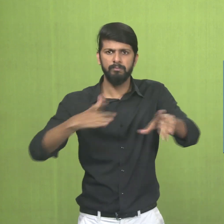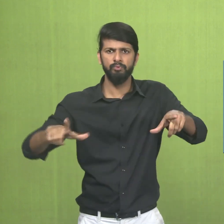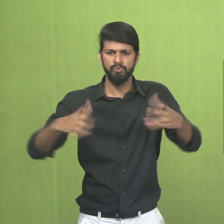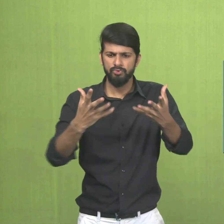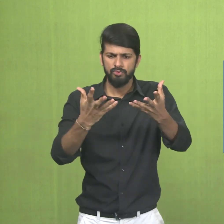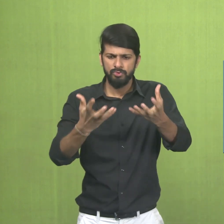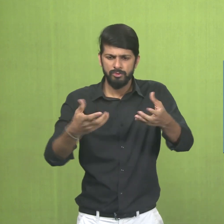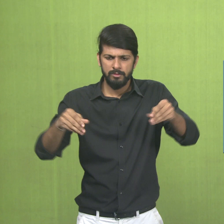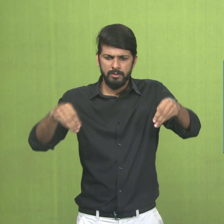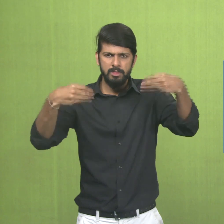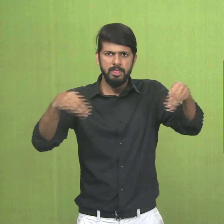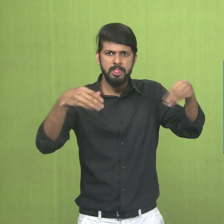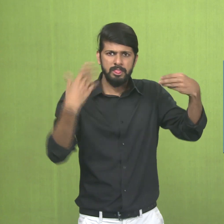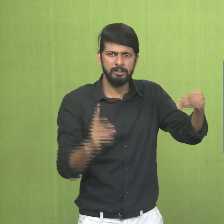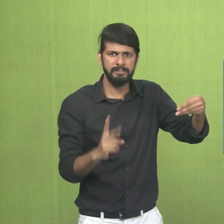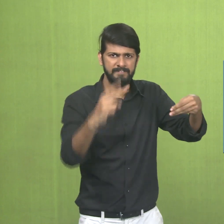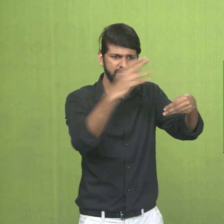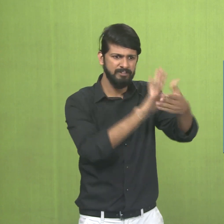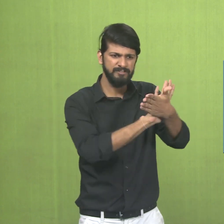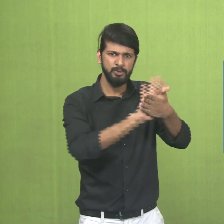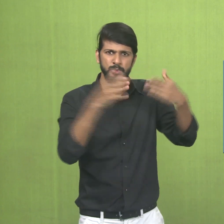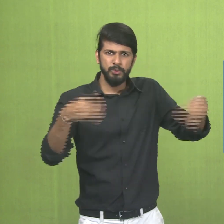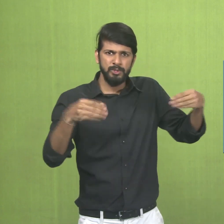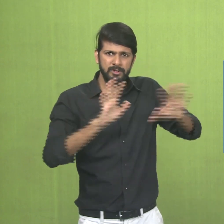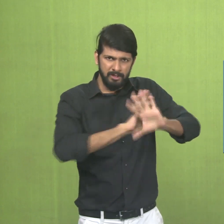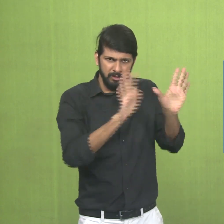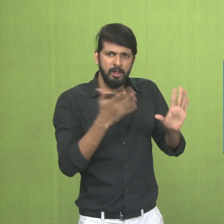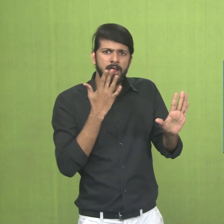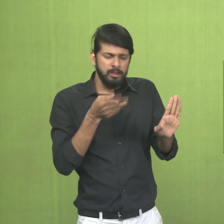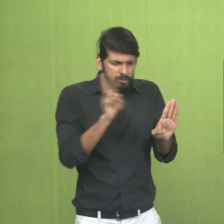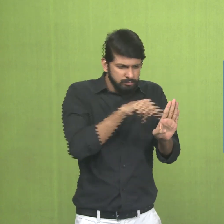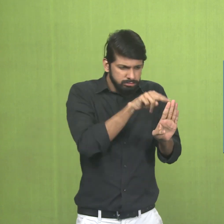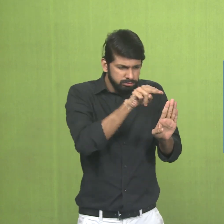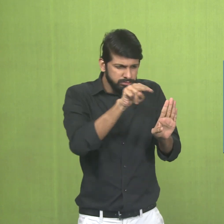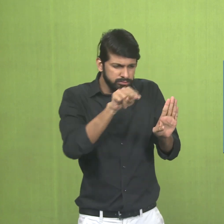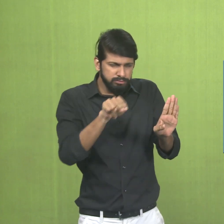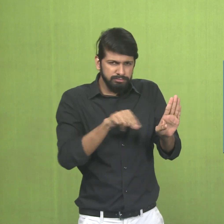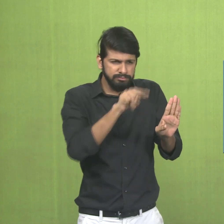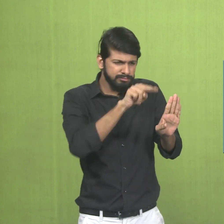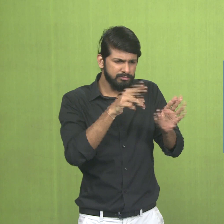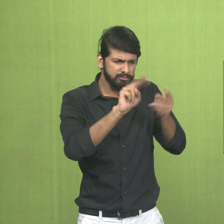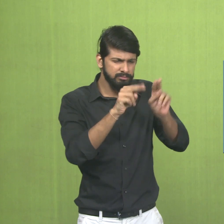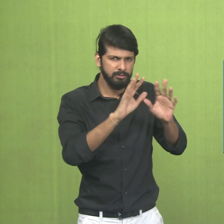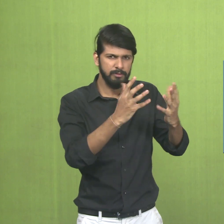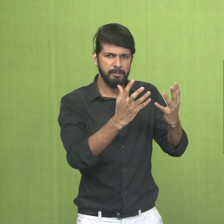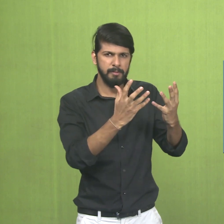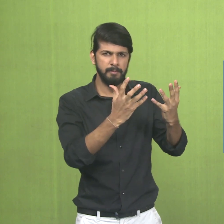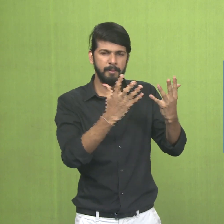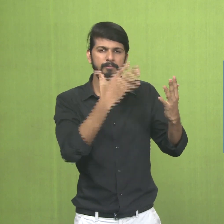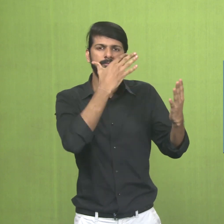after the basic outlining, the paper was put in water, then taken out, painted